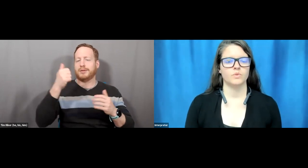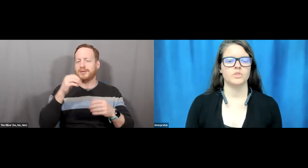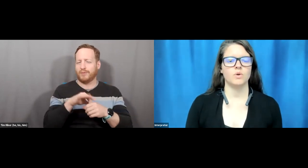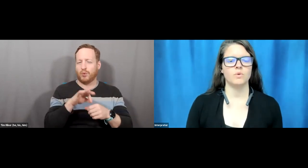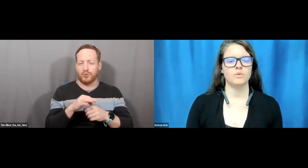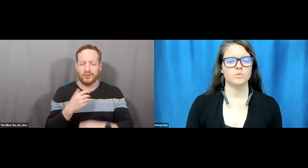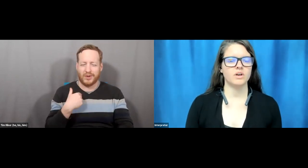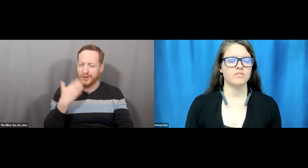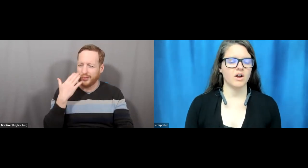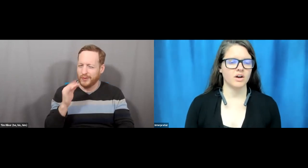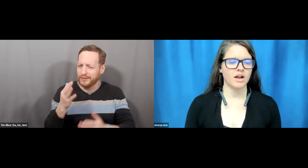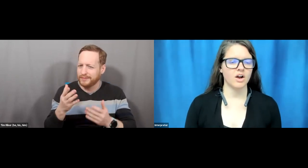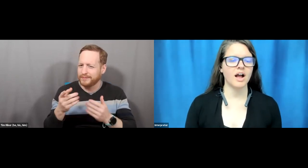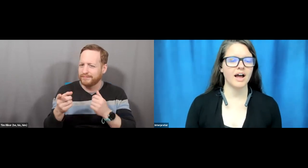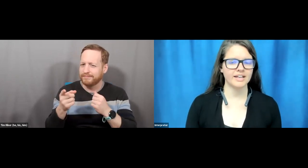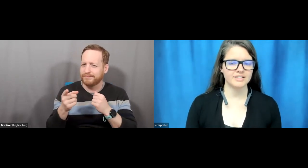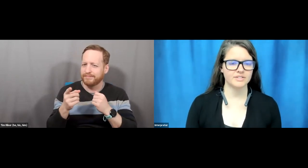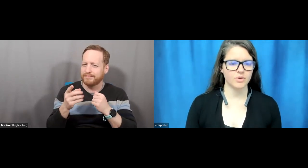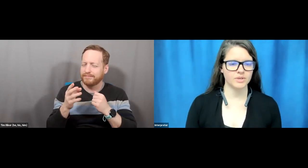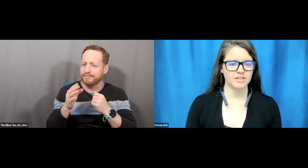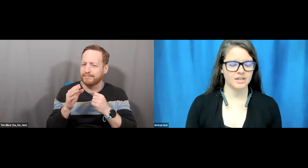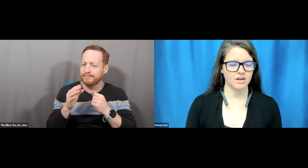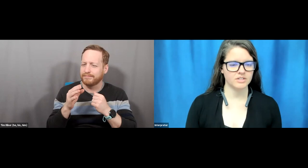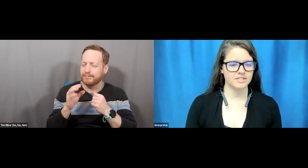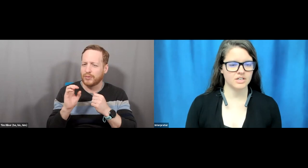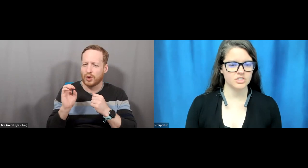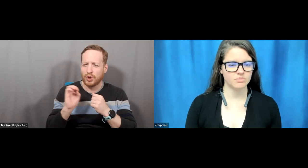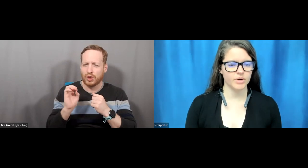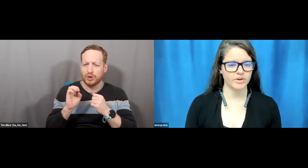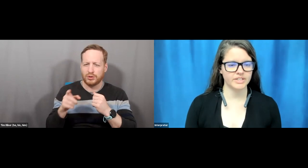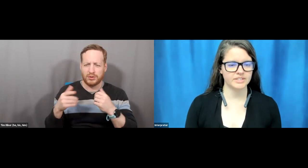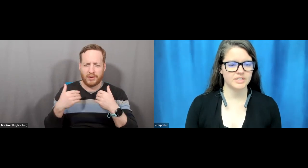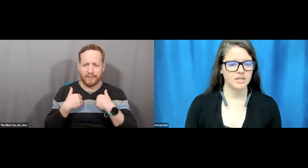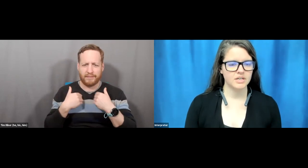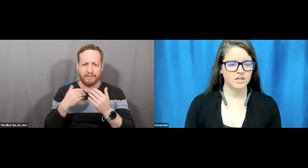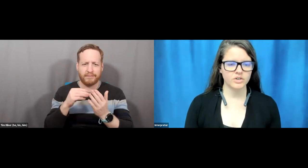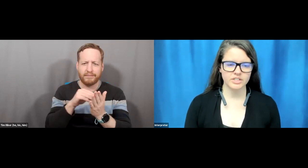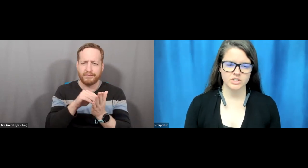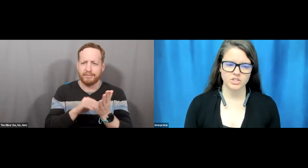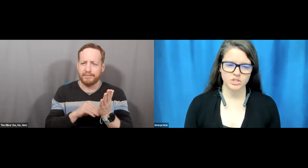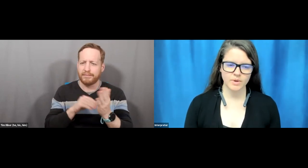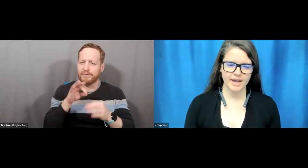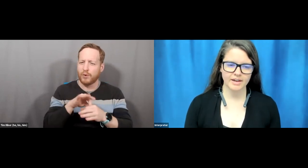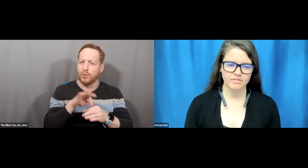So it was one of our highest voted in our discussion priorities. Ernest, do you have